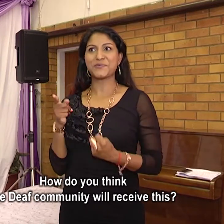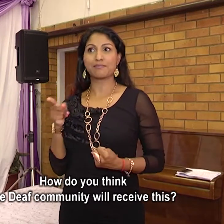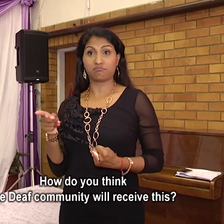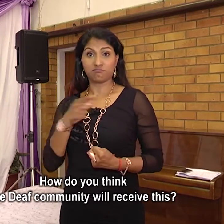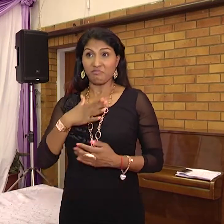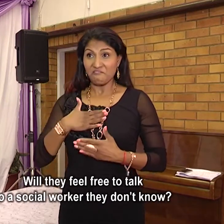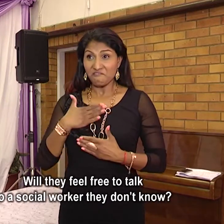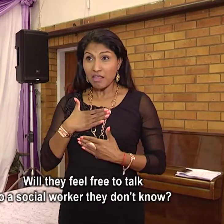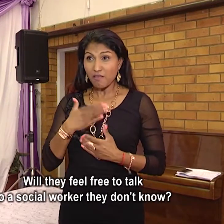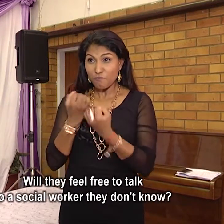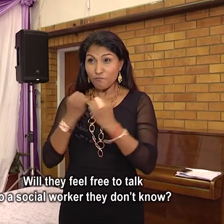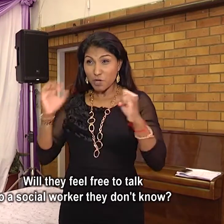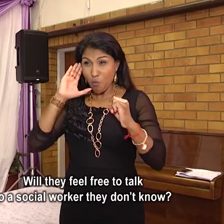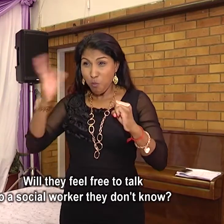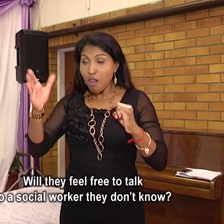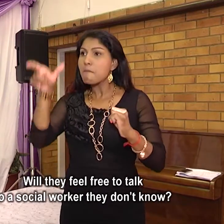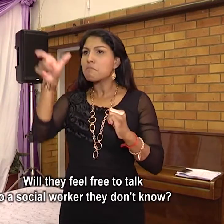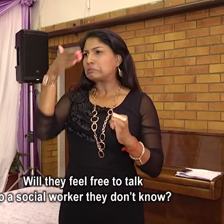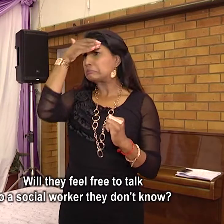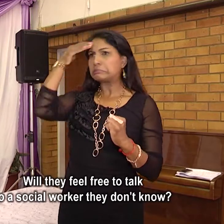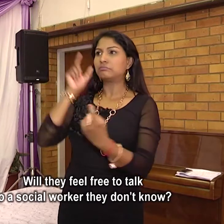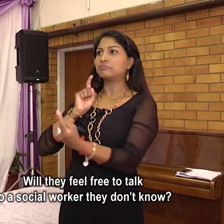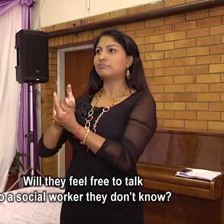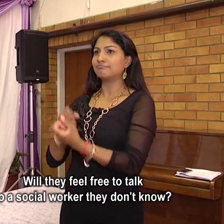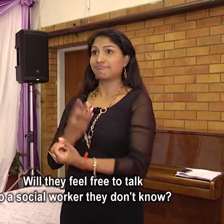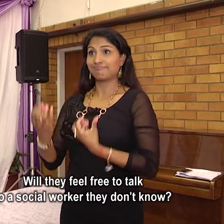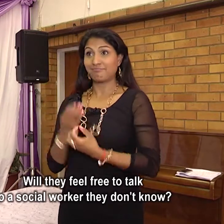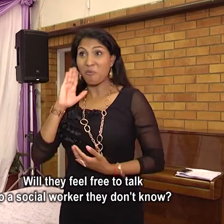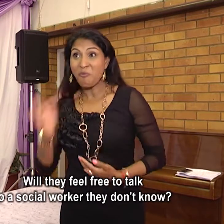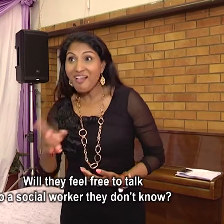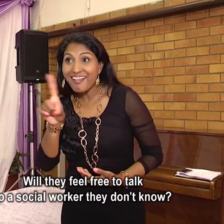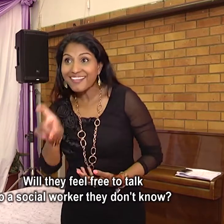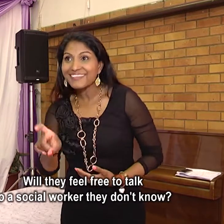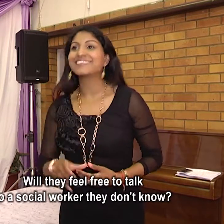this? Will they feel free to talk to a social worker they don't know?